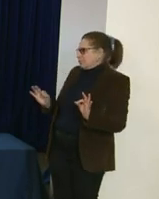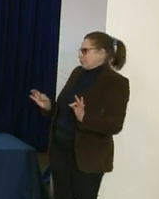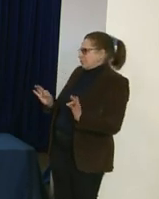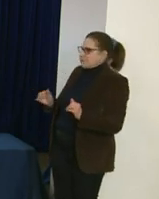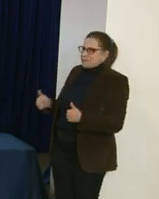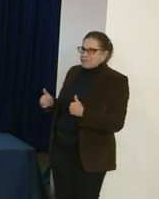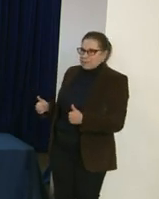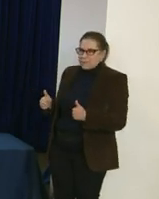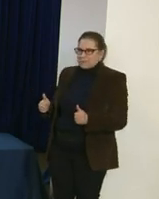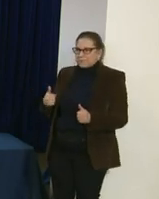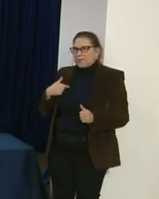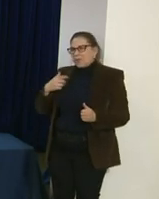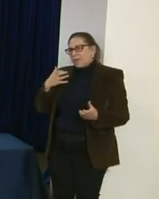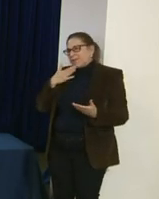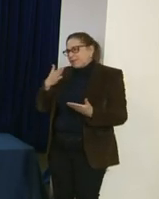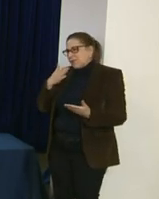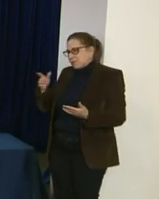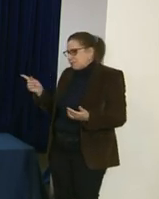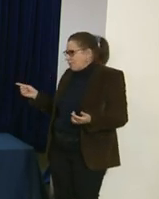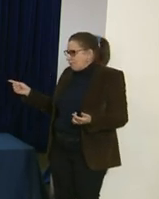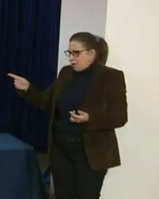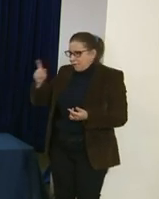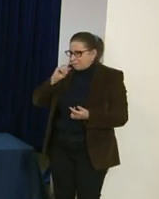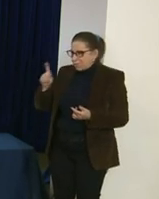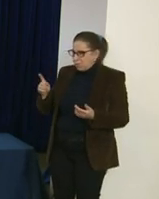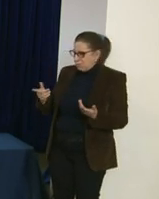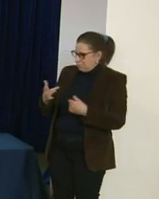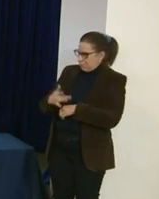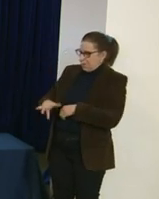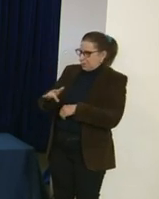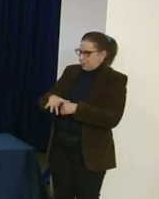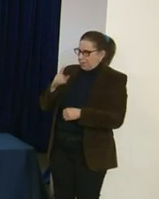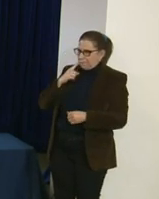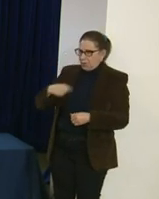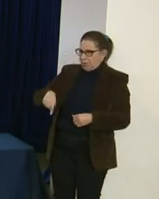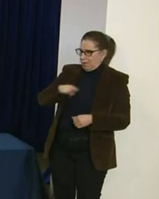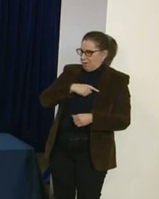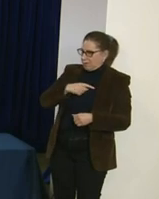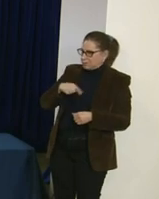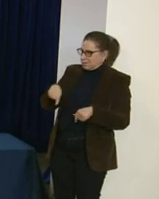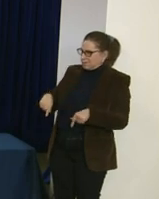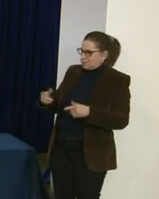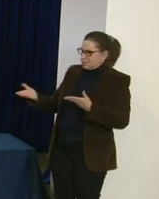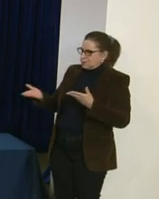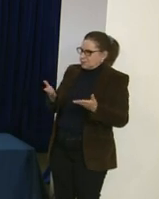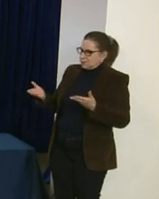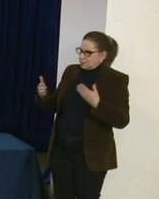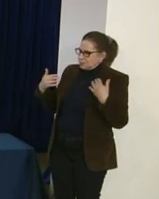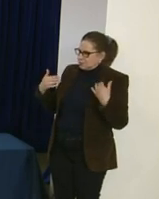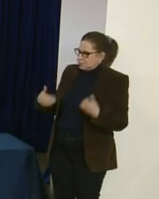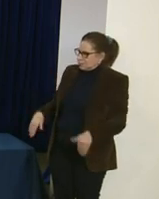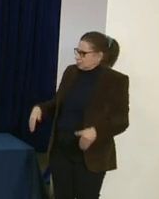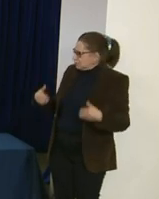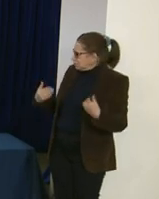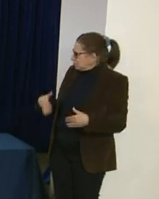all for being available to us and with this service. It is much appreciated. Absolutely. And then